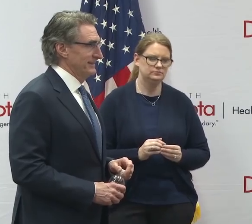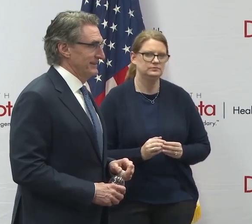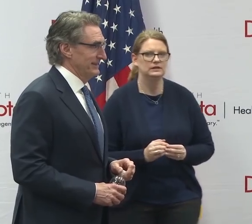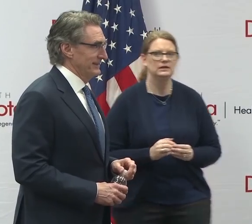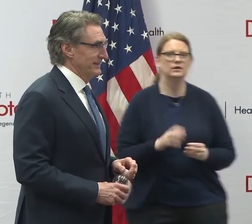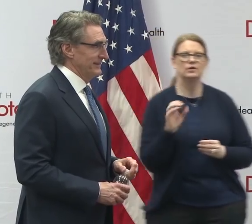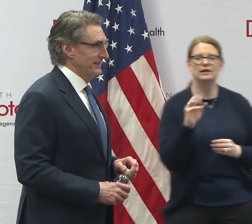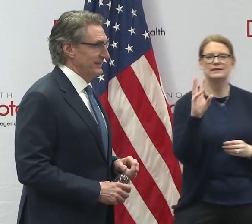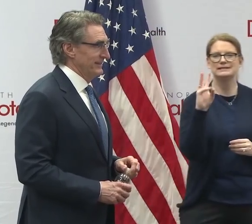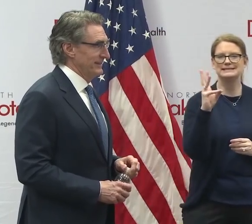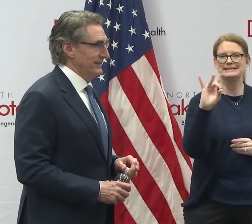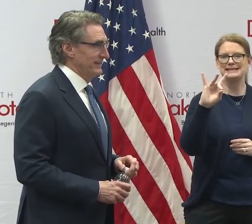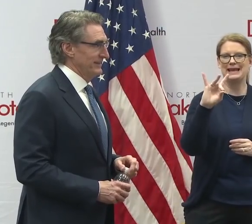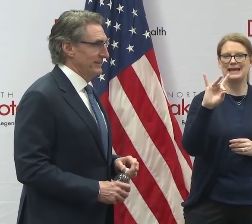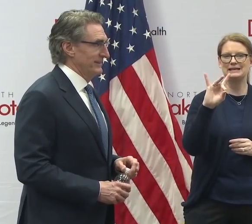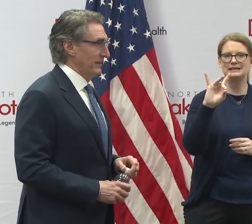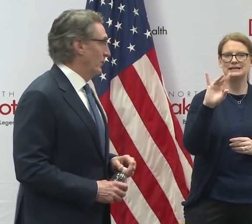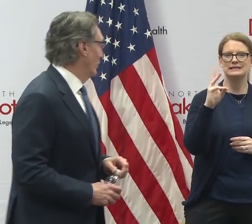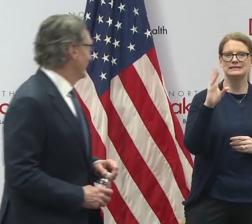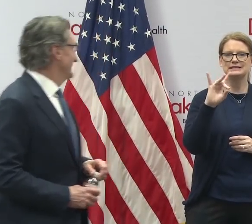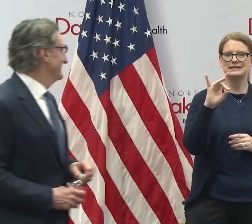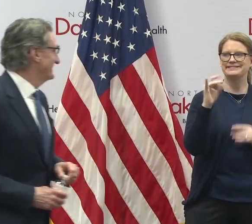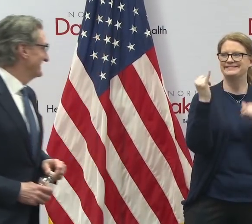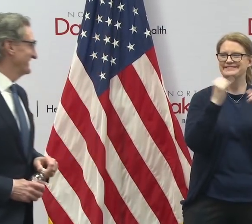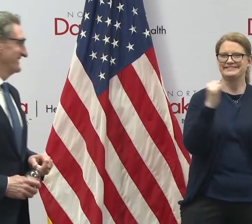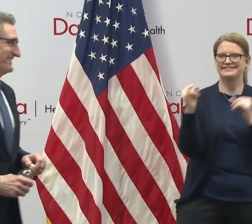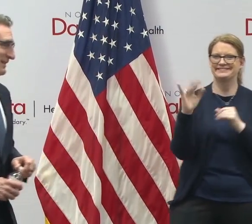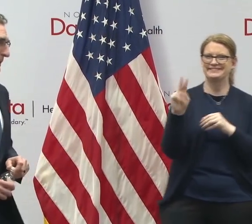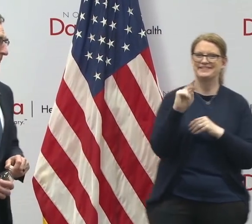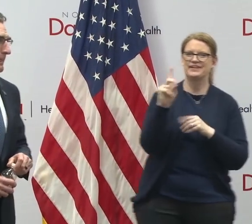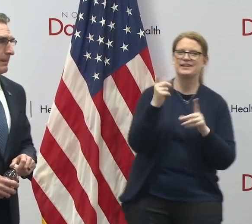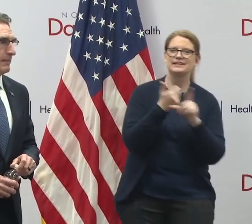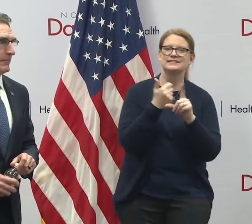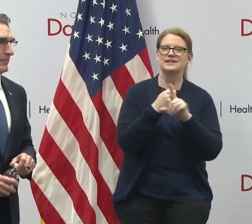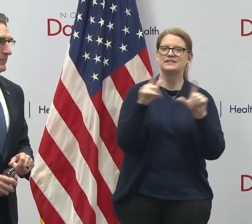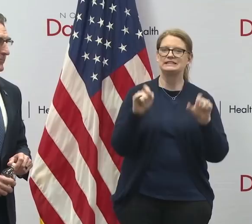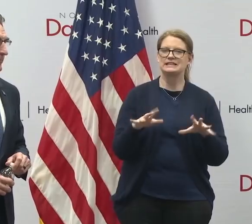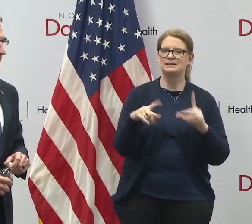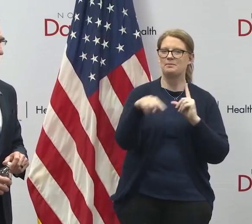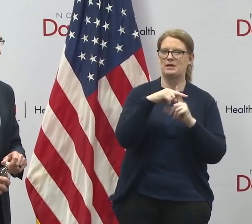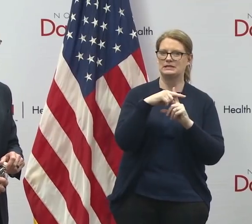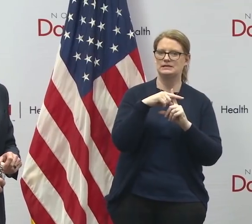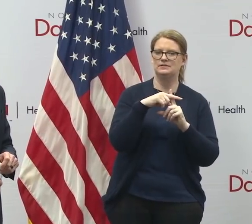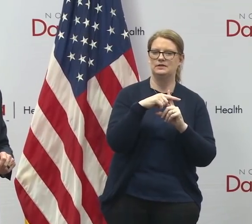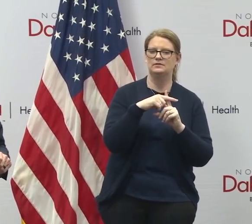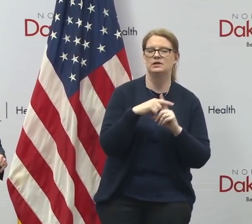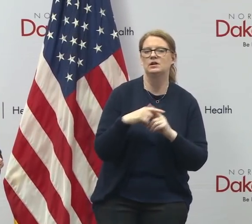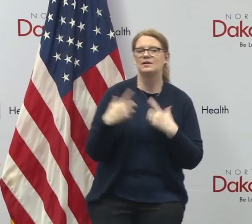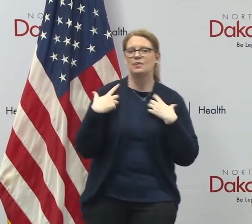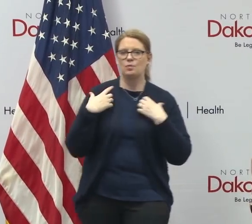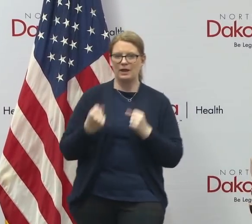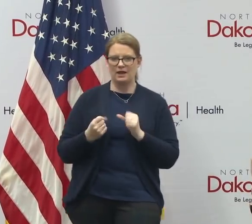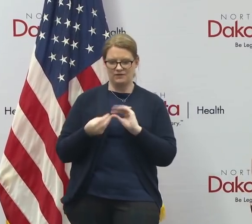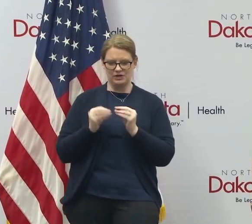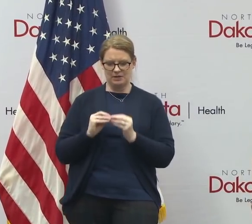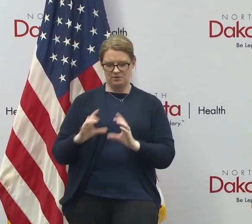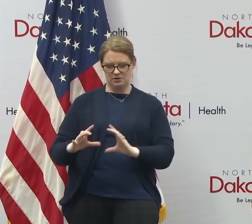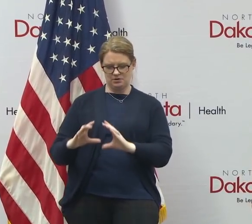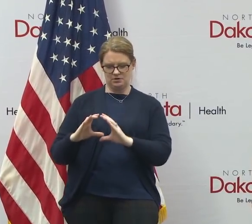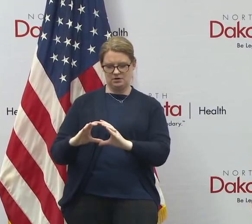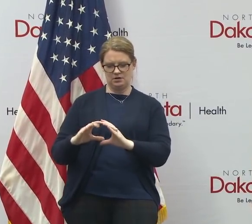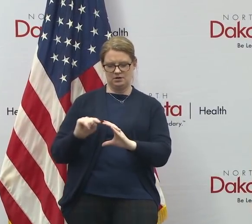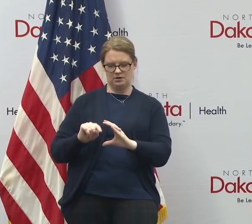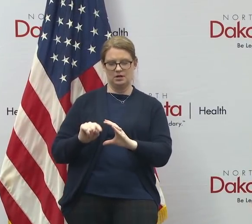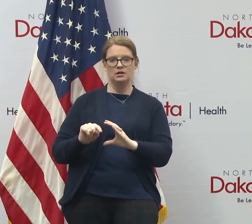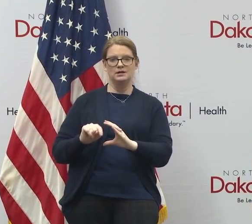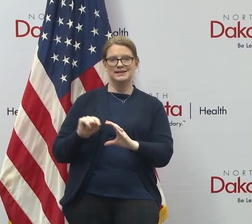So the 68 is 68 individuals in North Dakota that have tested positive, and then the recovered number is the